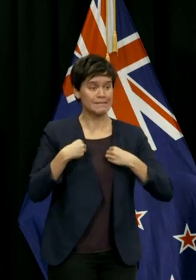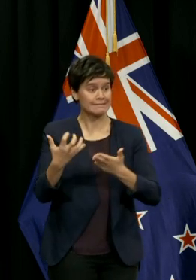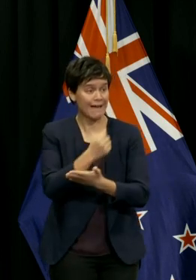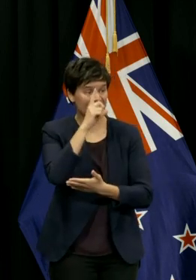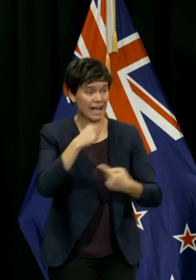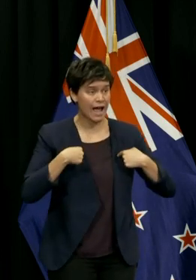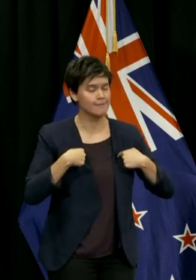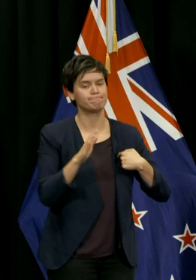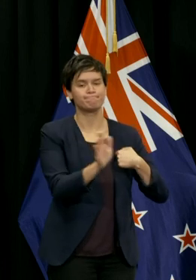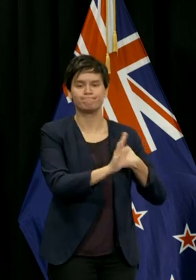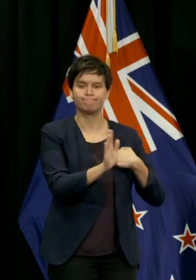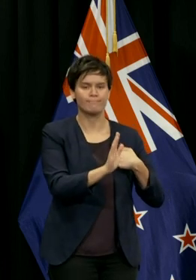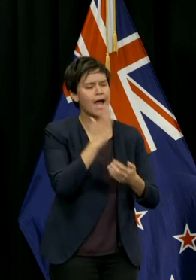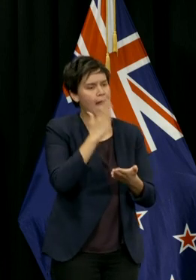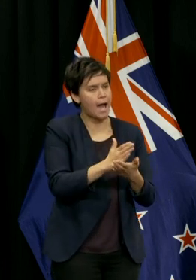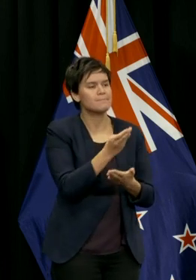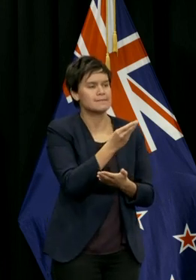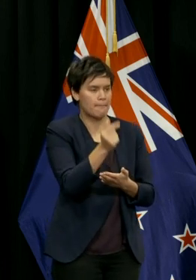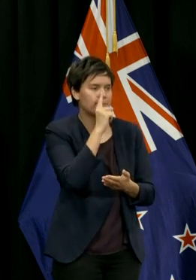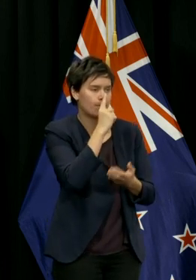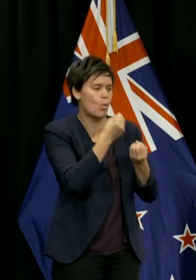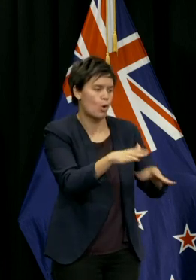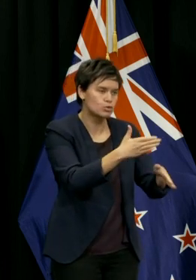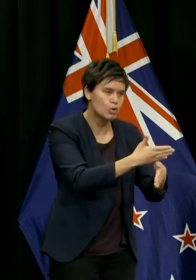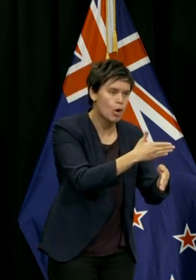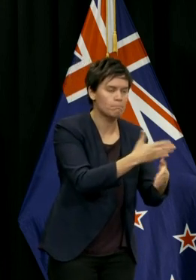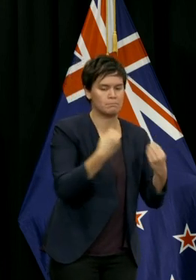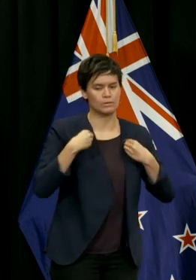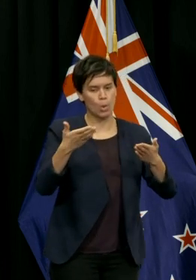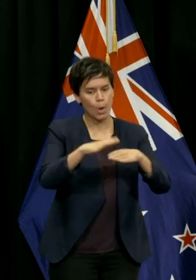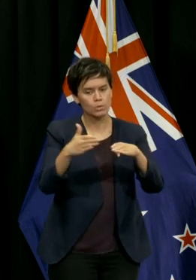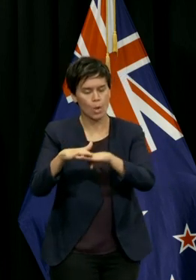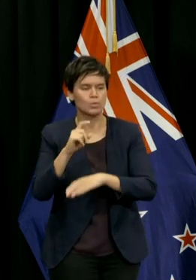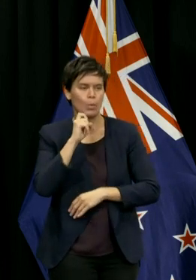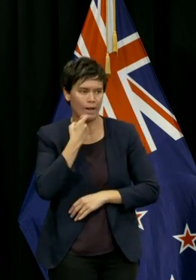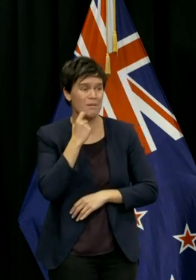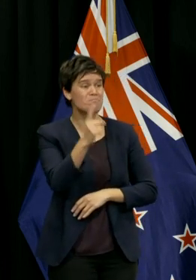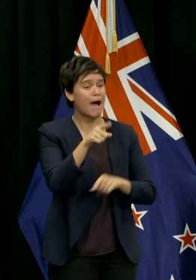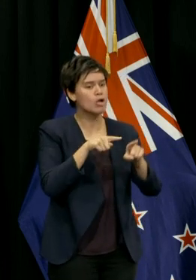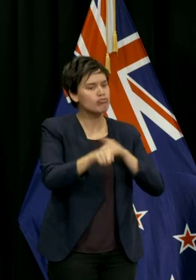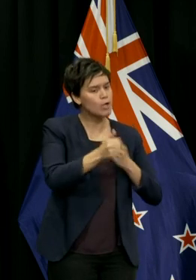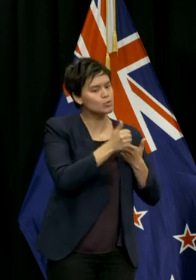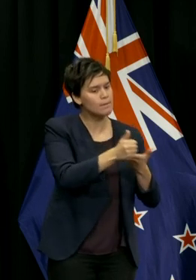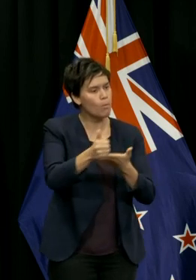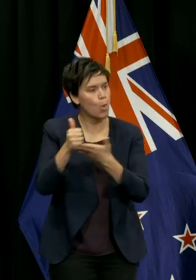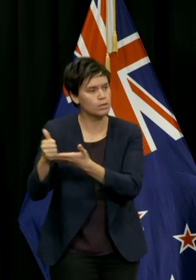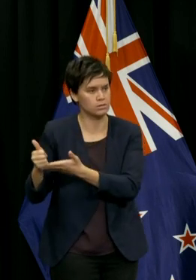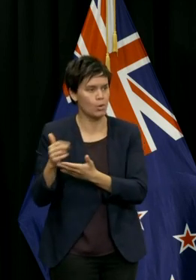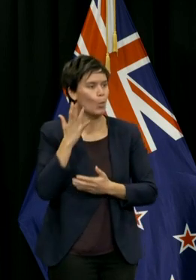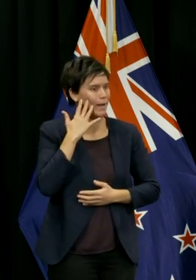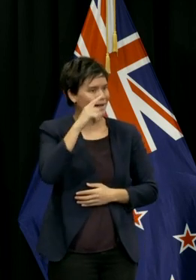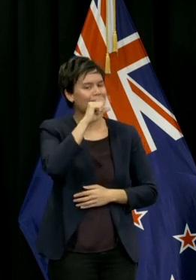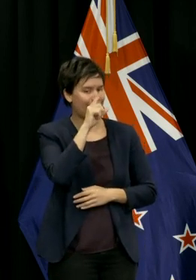going to have a very, very large effect. We're working as hard as we possibly can to reduce that number to as low as it can possibly